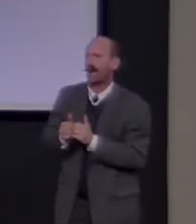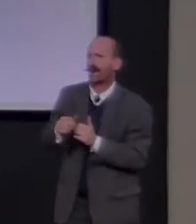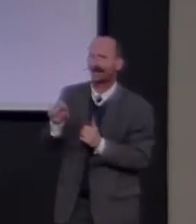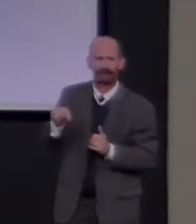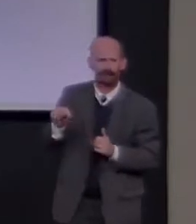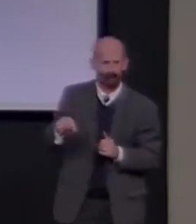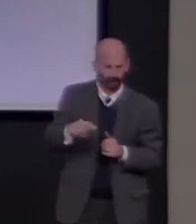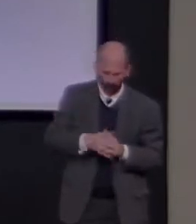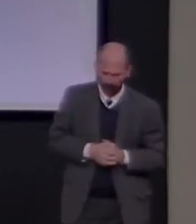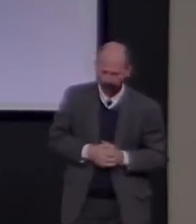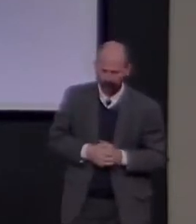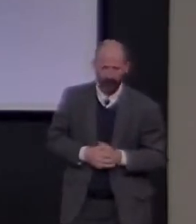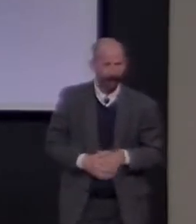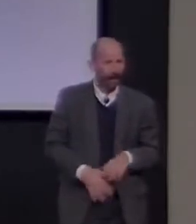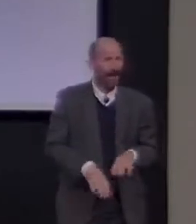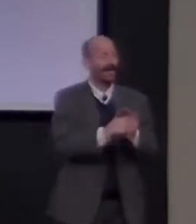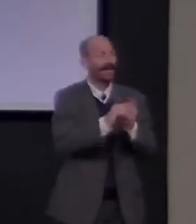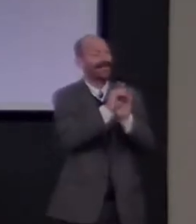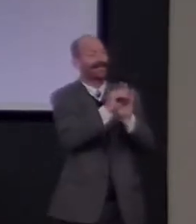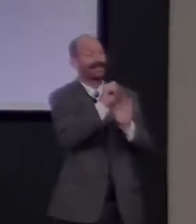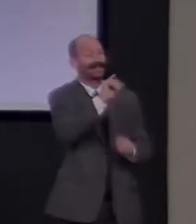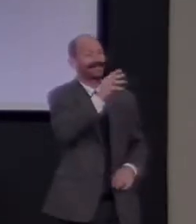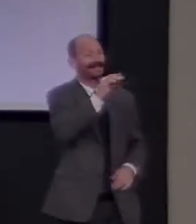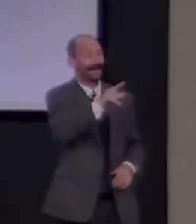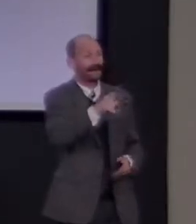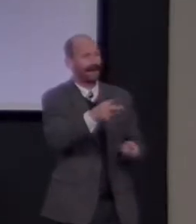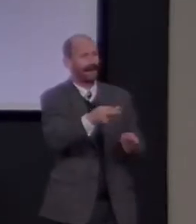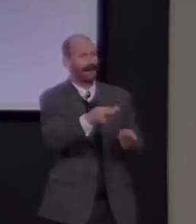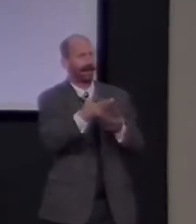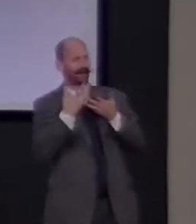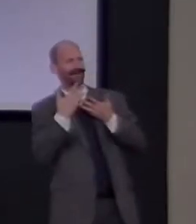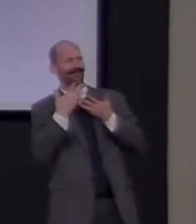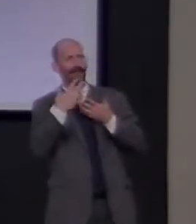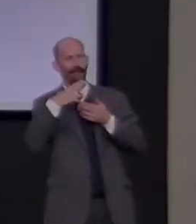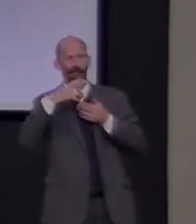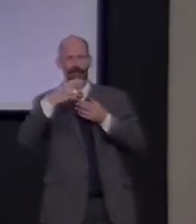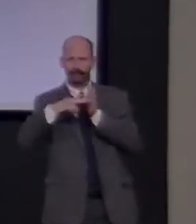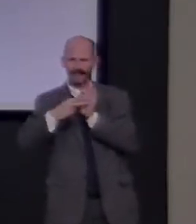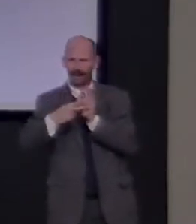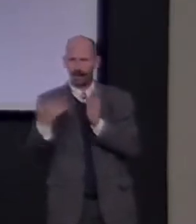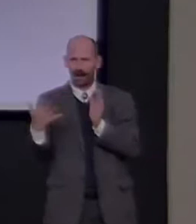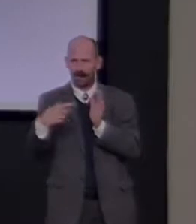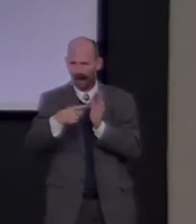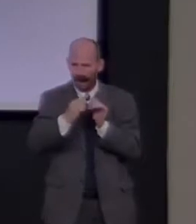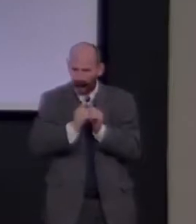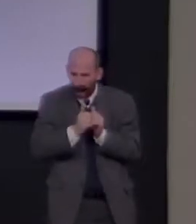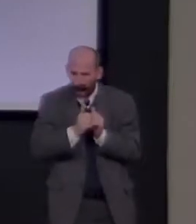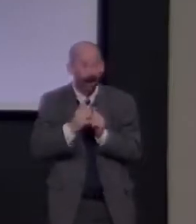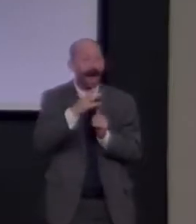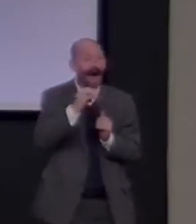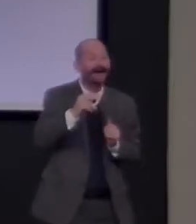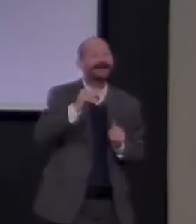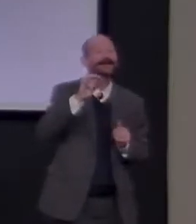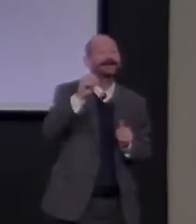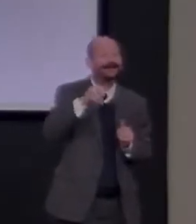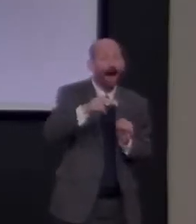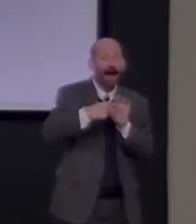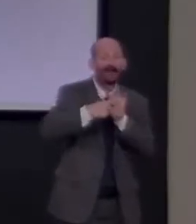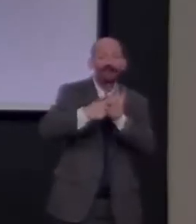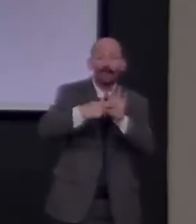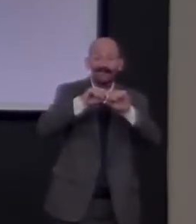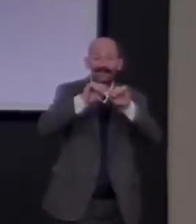questions such as, how do symbols acquire their meaning? And what non-symbolic representational systems are they actually connected